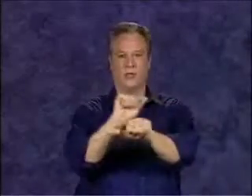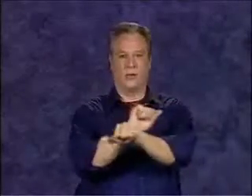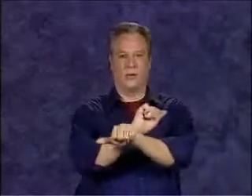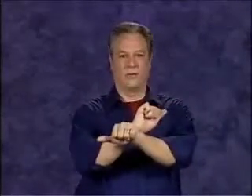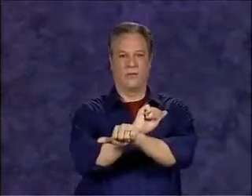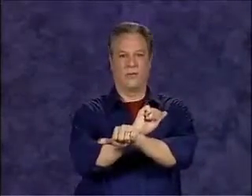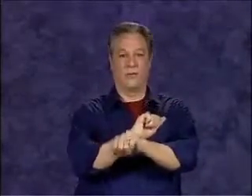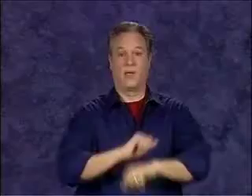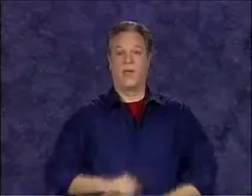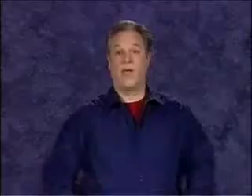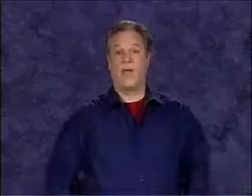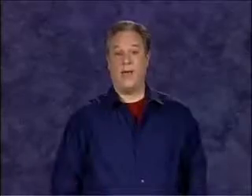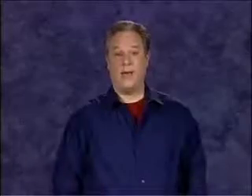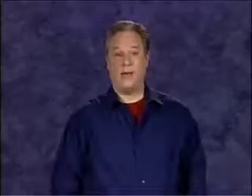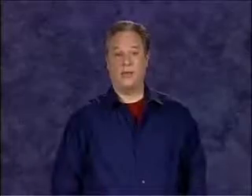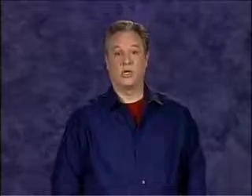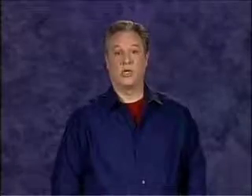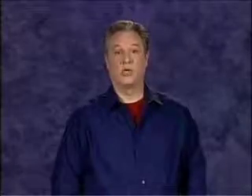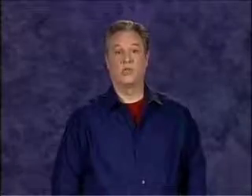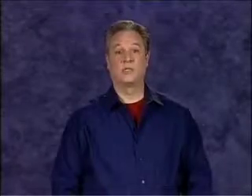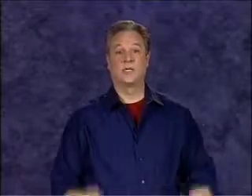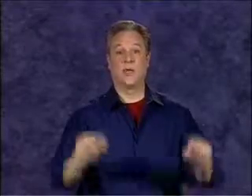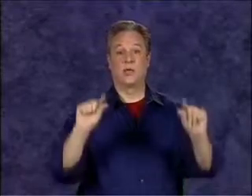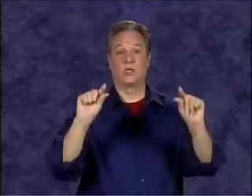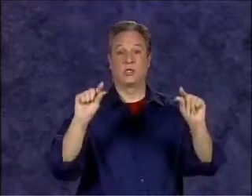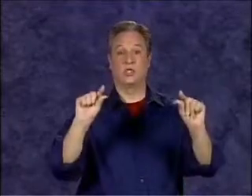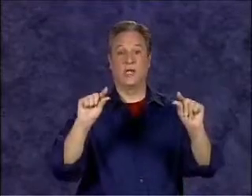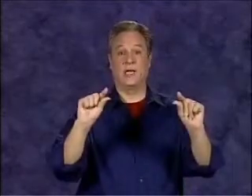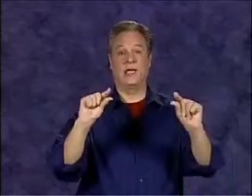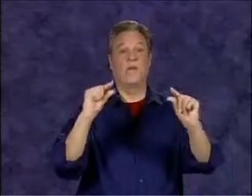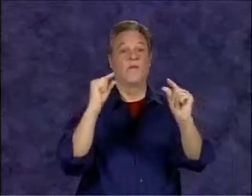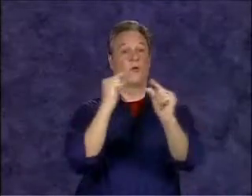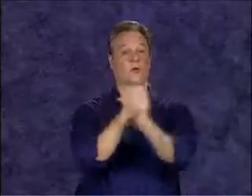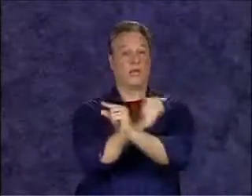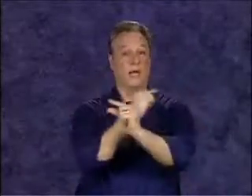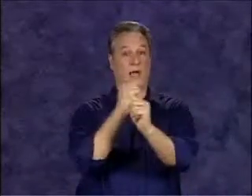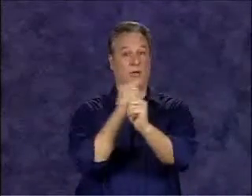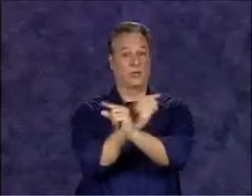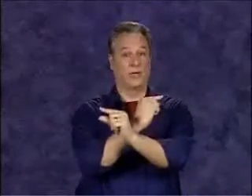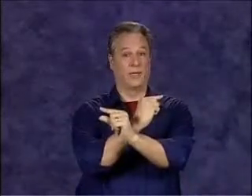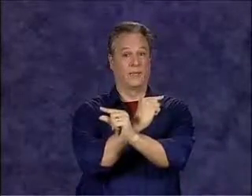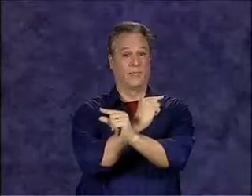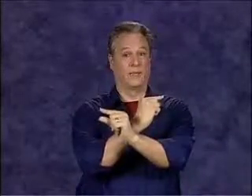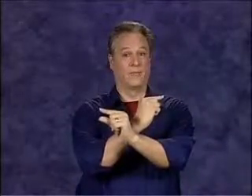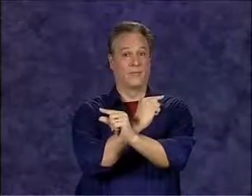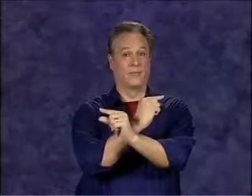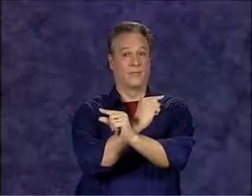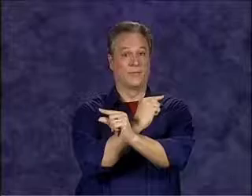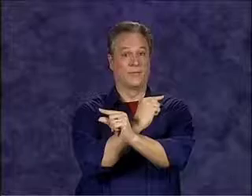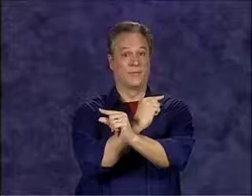algebra. And use the letters G for geometry.